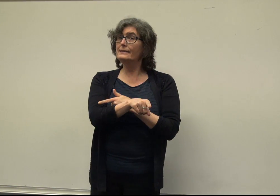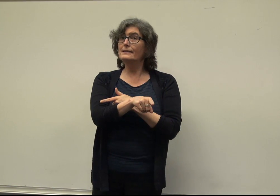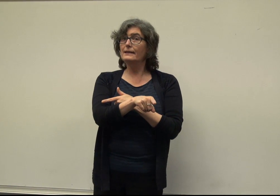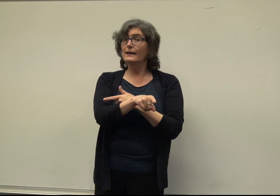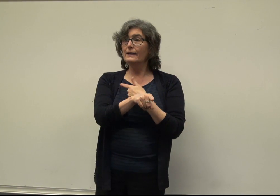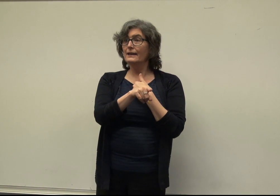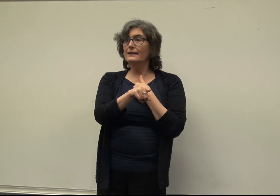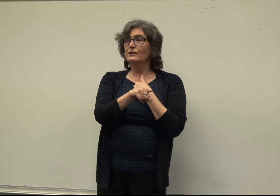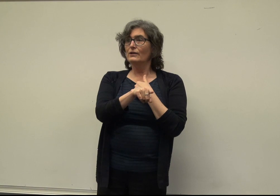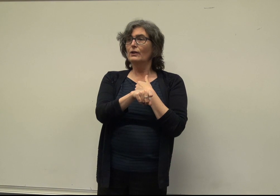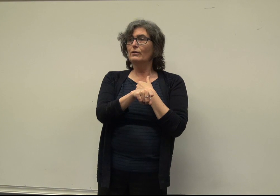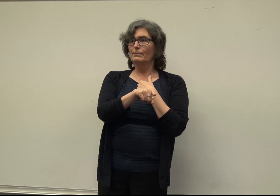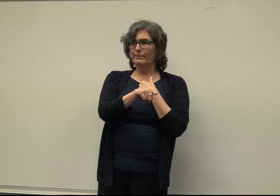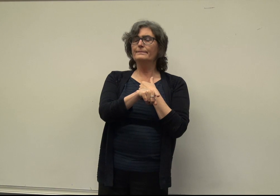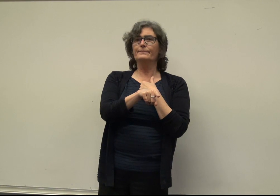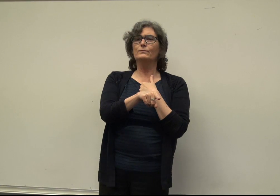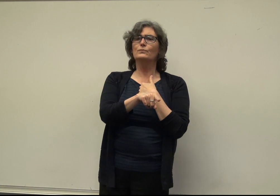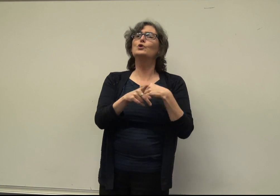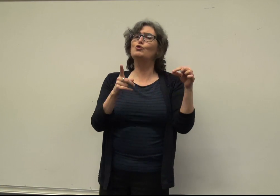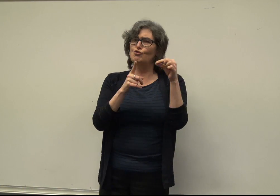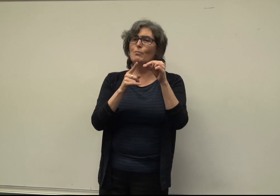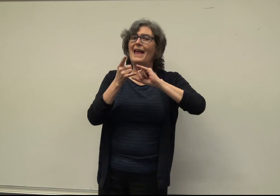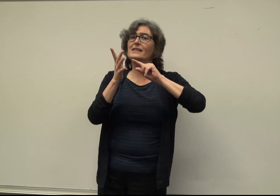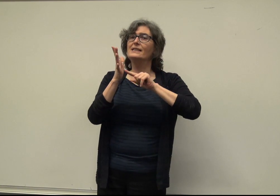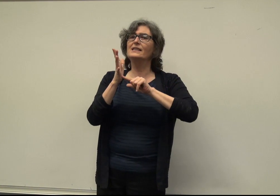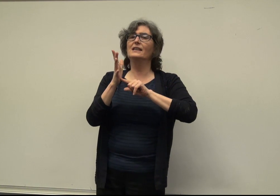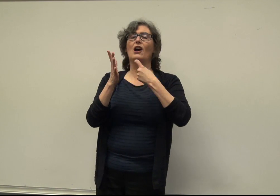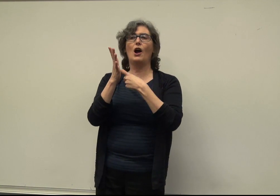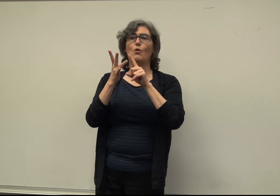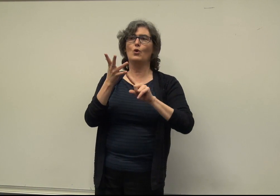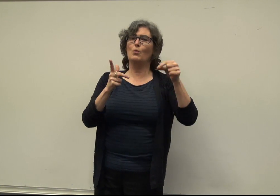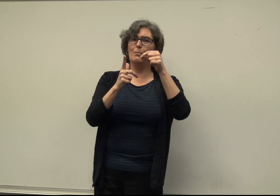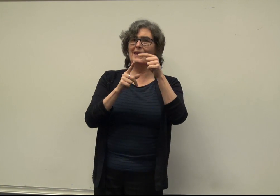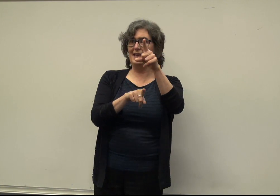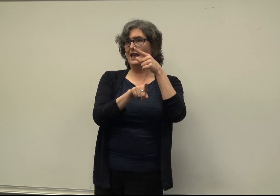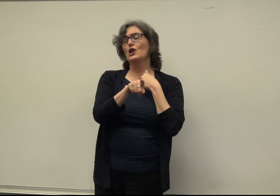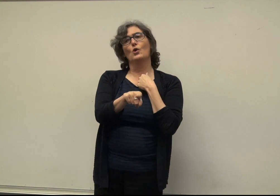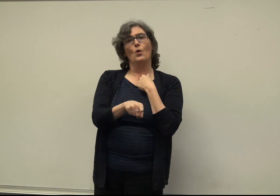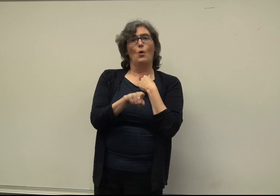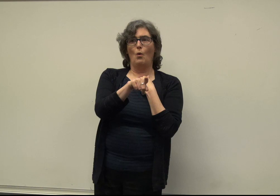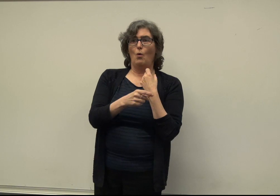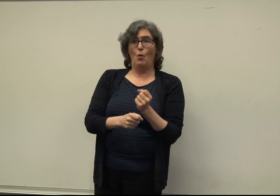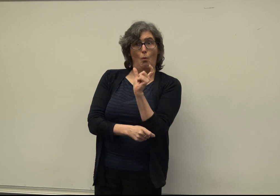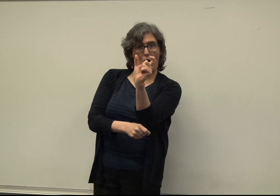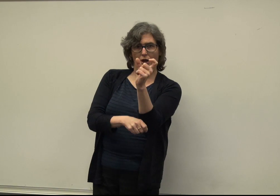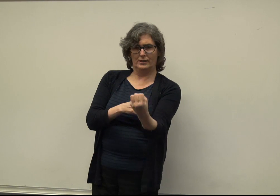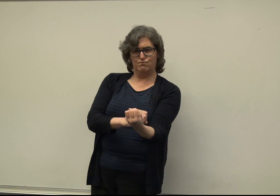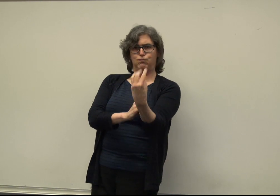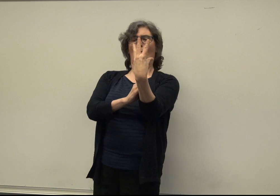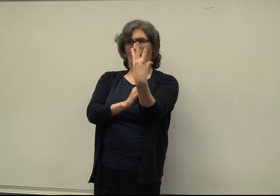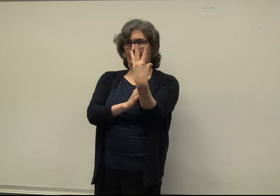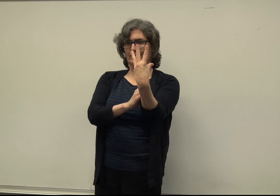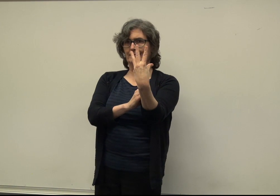names of words that say colors. So red, green, blue,